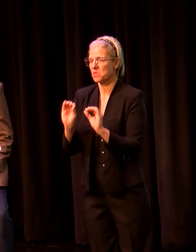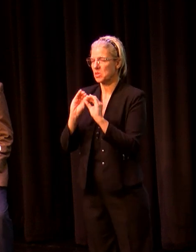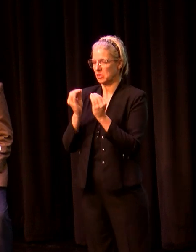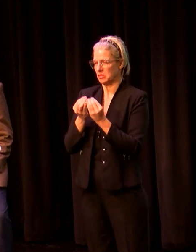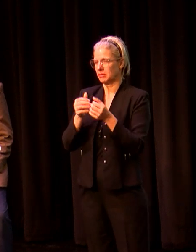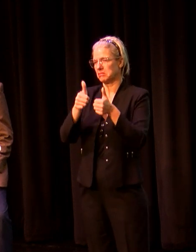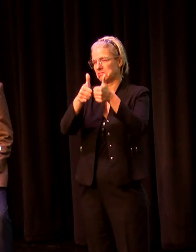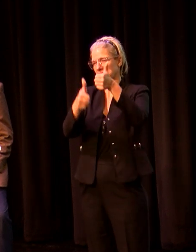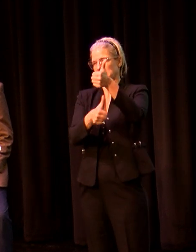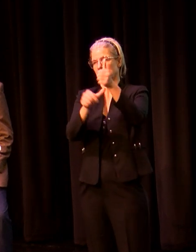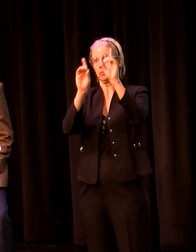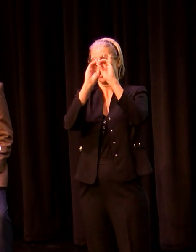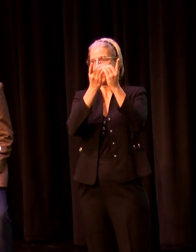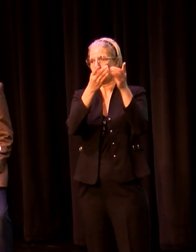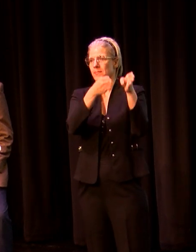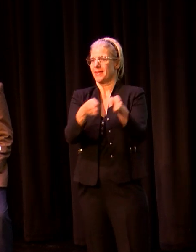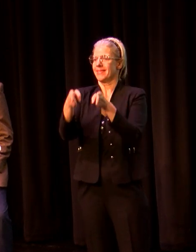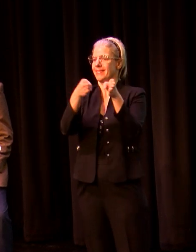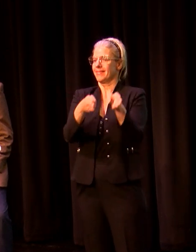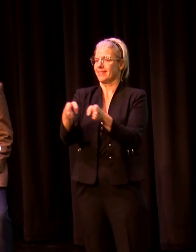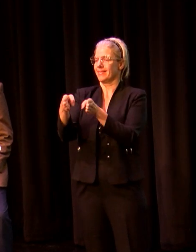Planning. But the